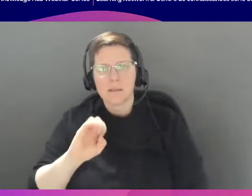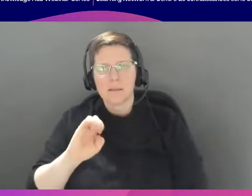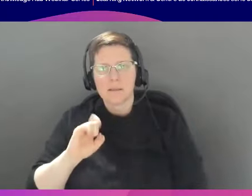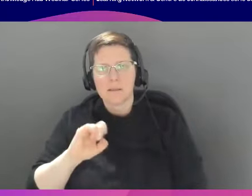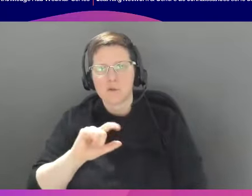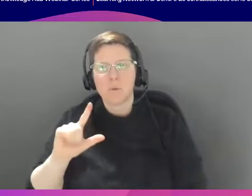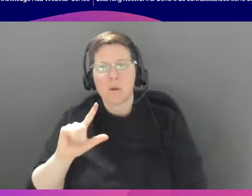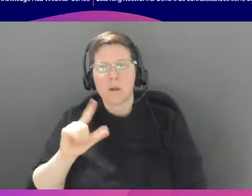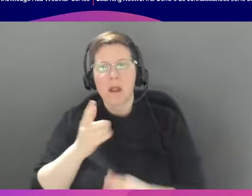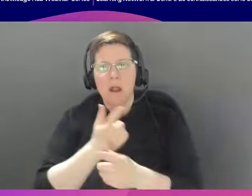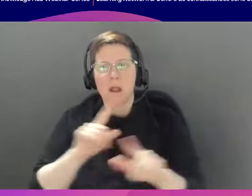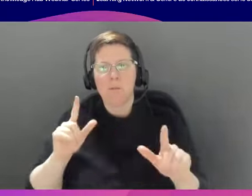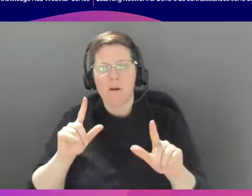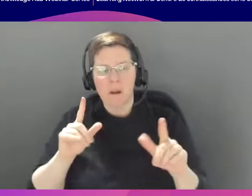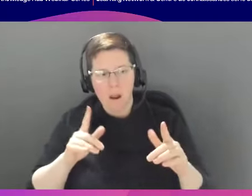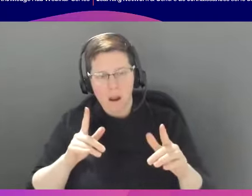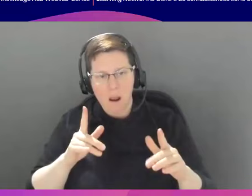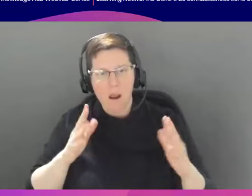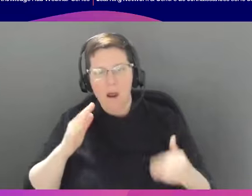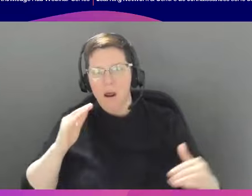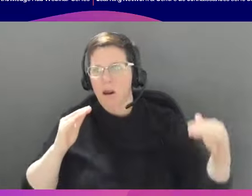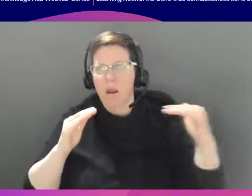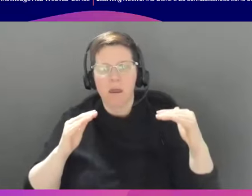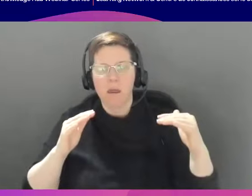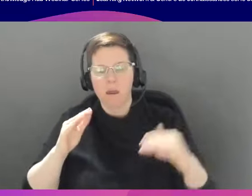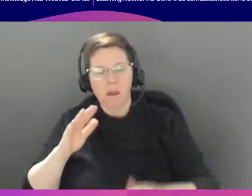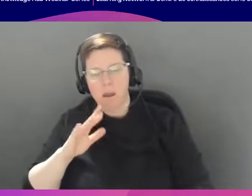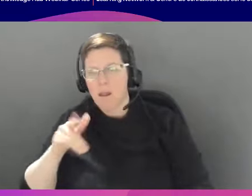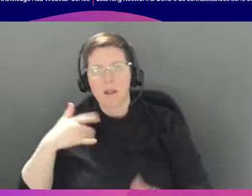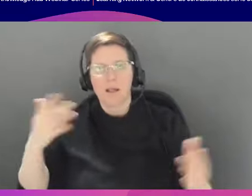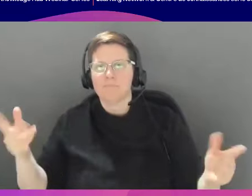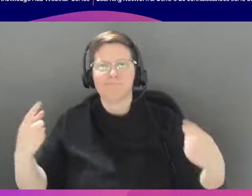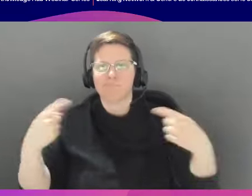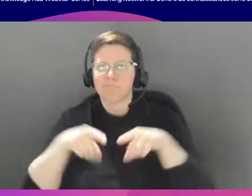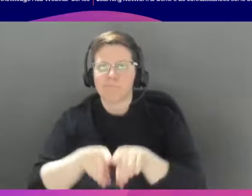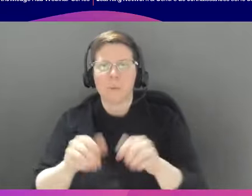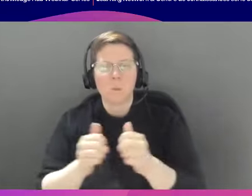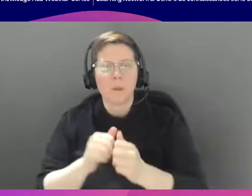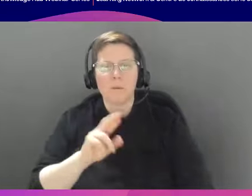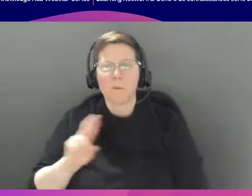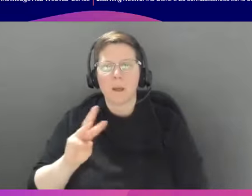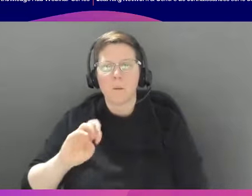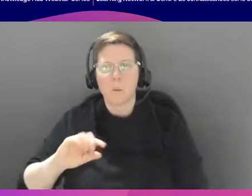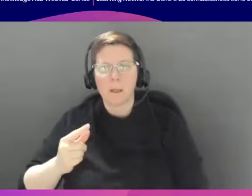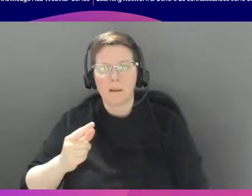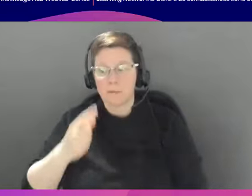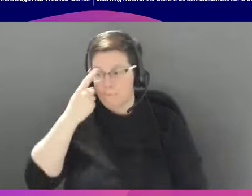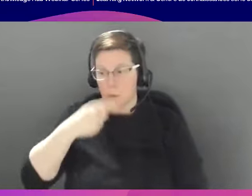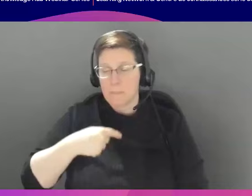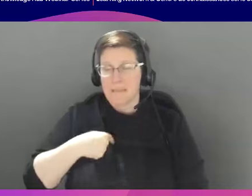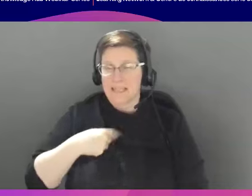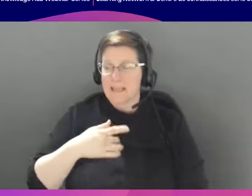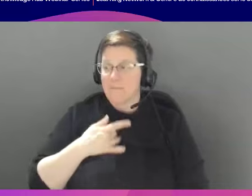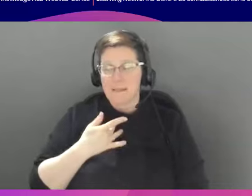with right-wing extremism and the rise of right-wing thought in general. For me, like I see them as one and the same